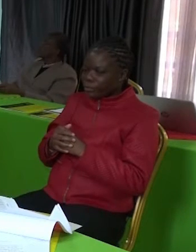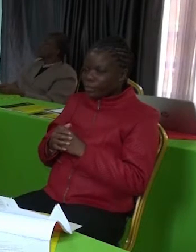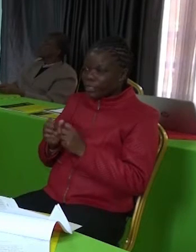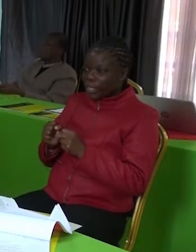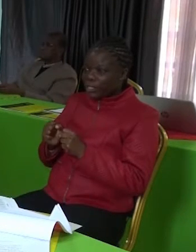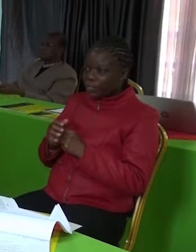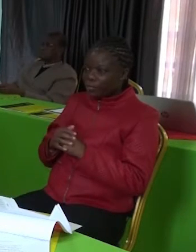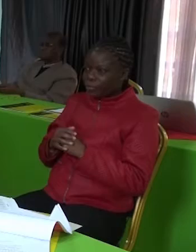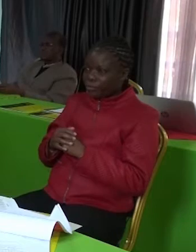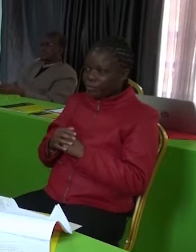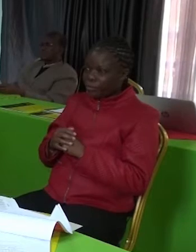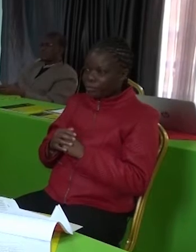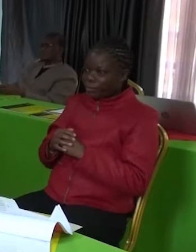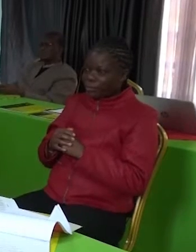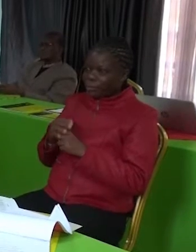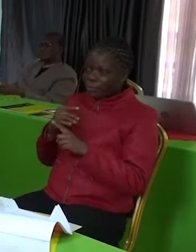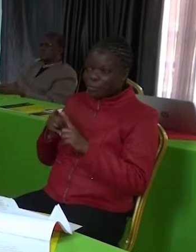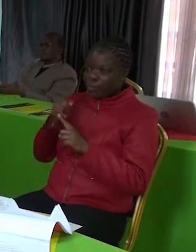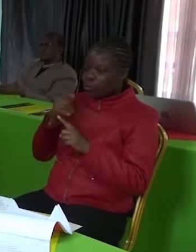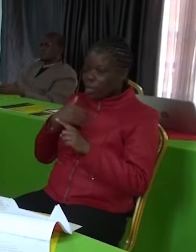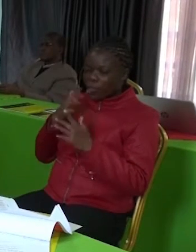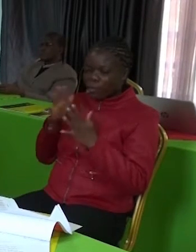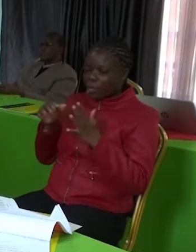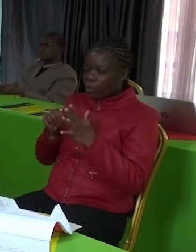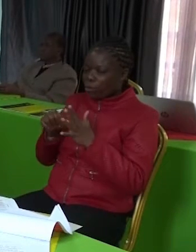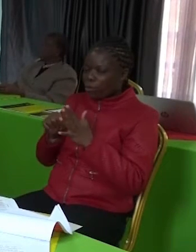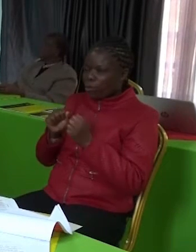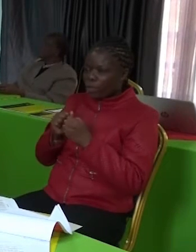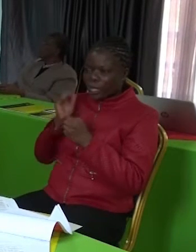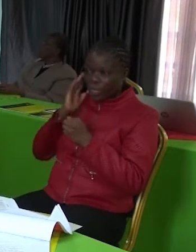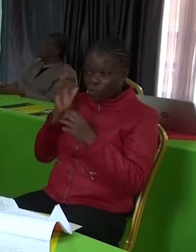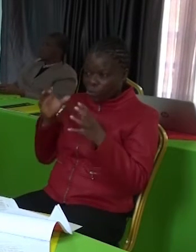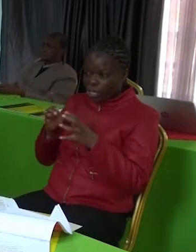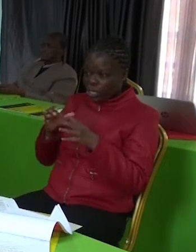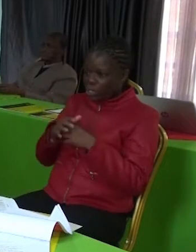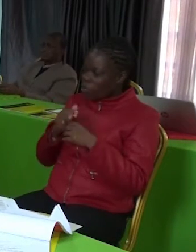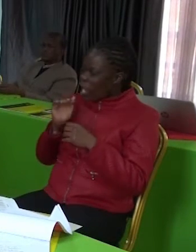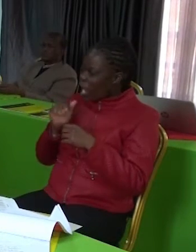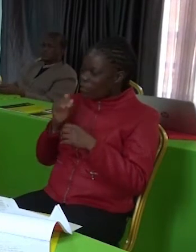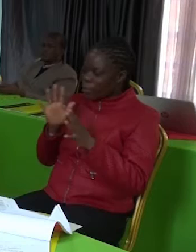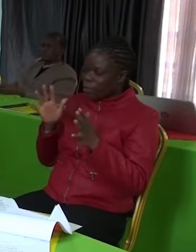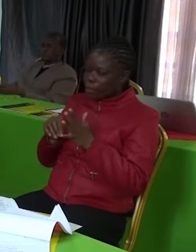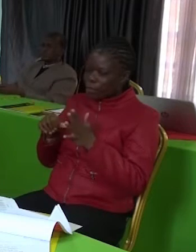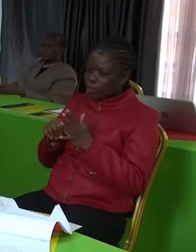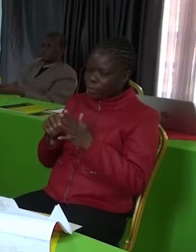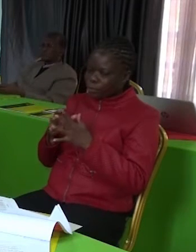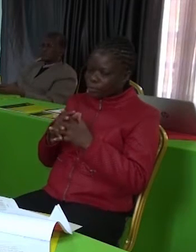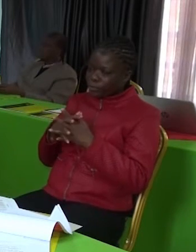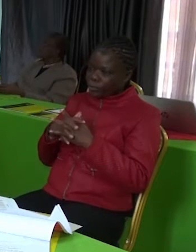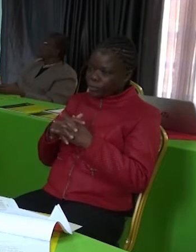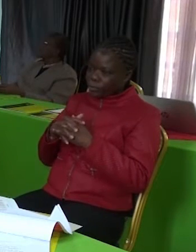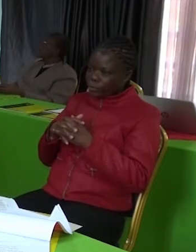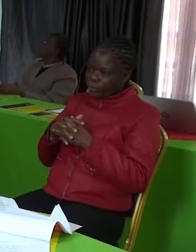among the open education resources for public domain consumption. And so the teacher will be contributing to